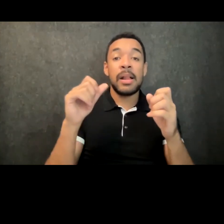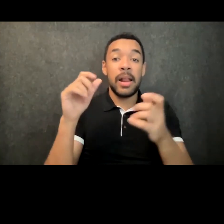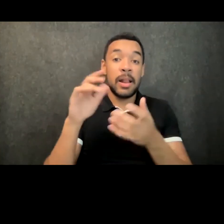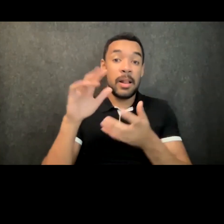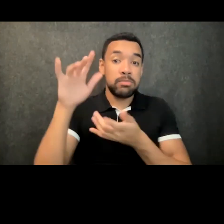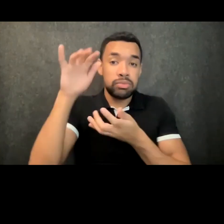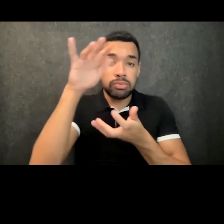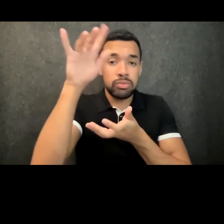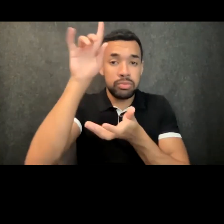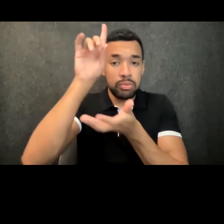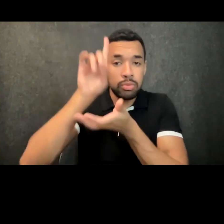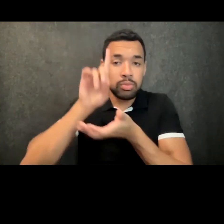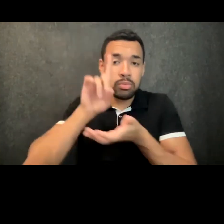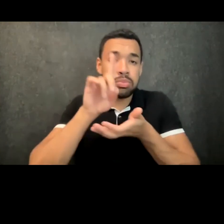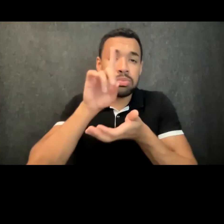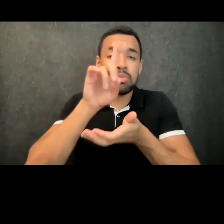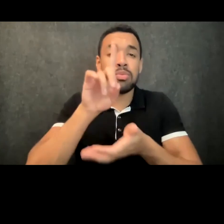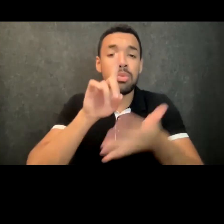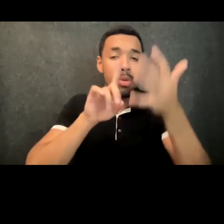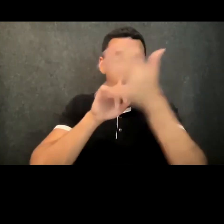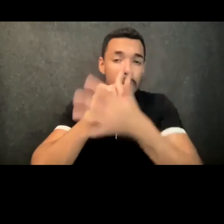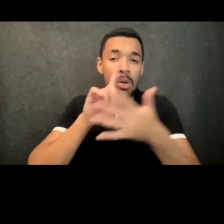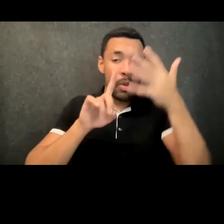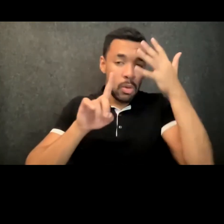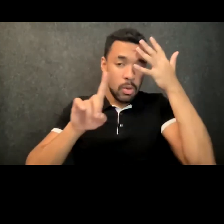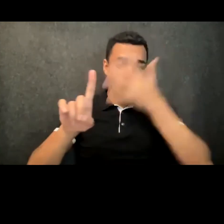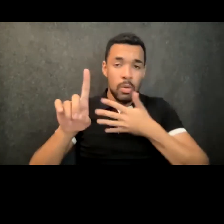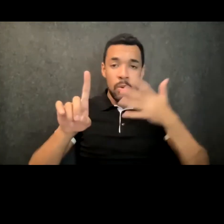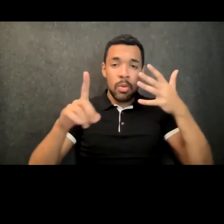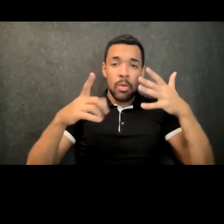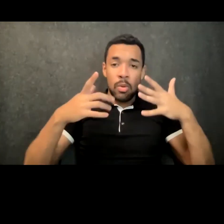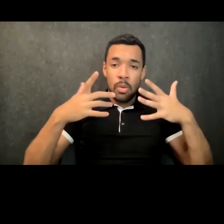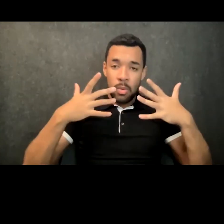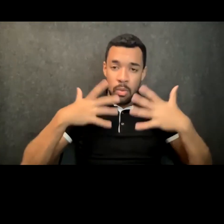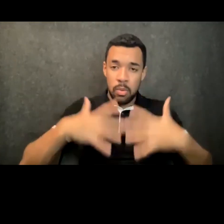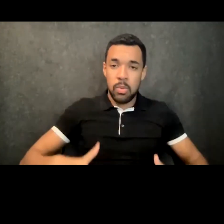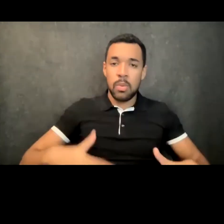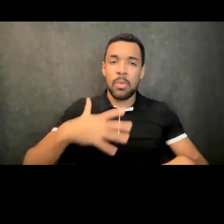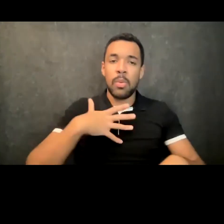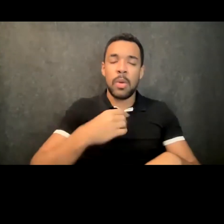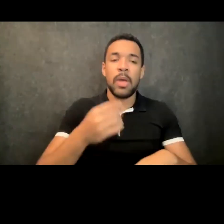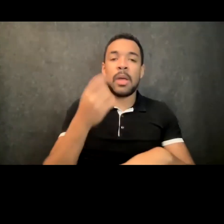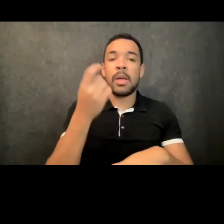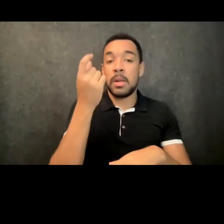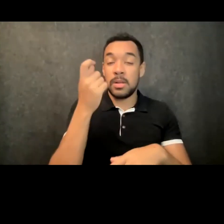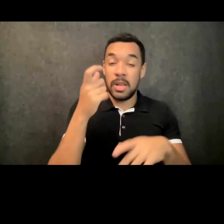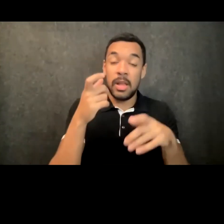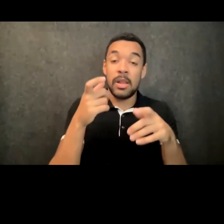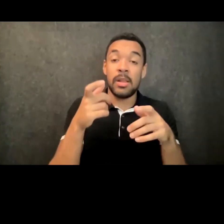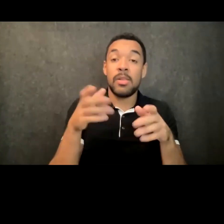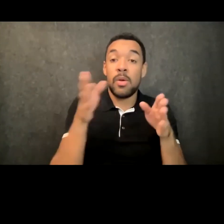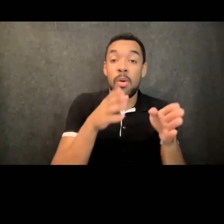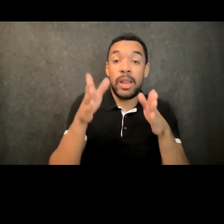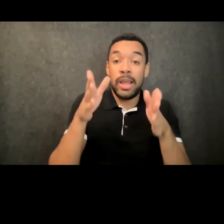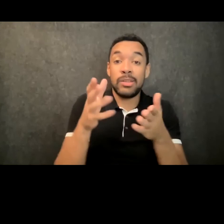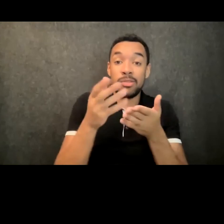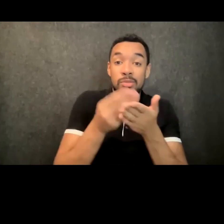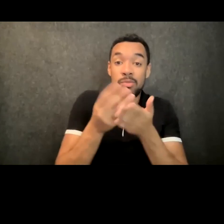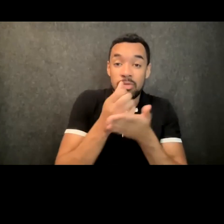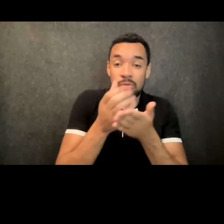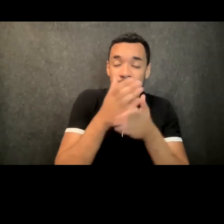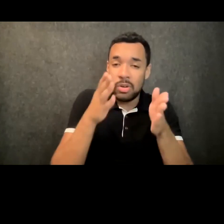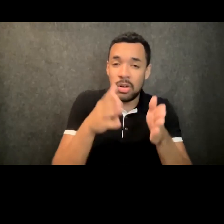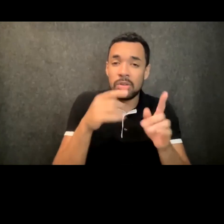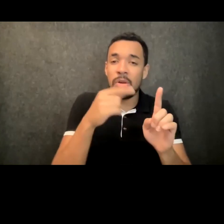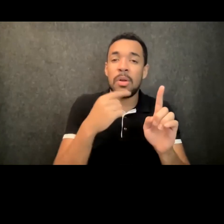ballroom draped in white. And according to the organization's treasurer, whose lipstick glimpsed of blackberries, she saw parables